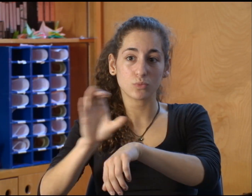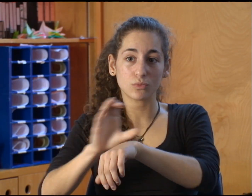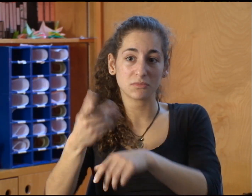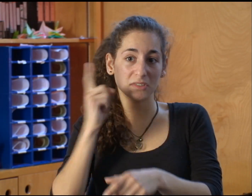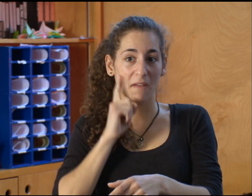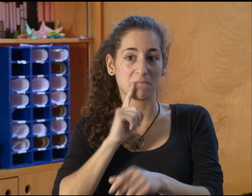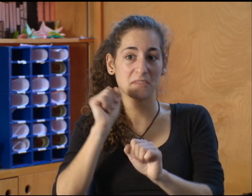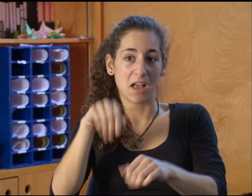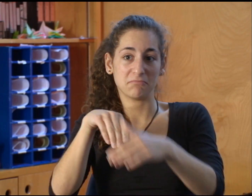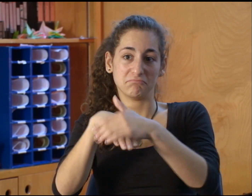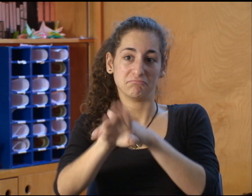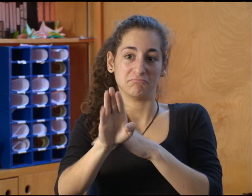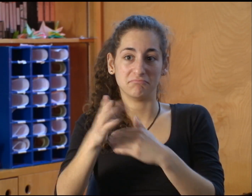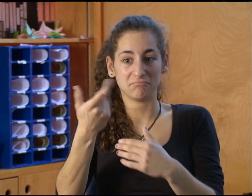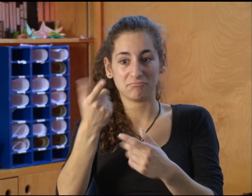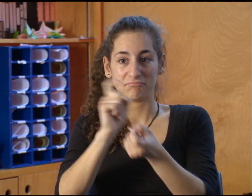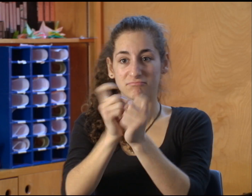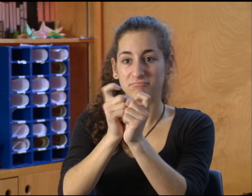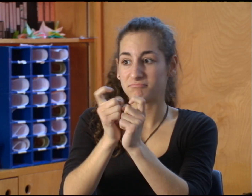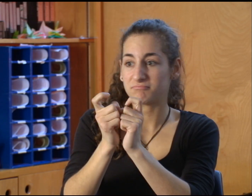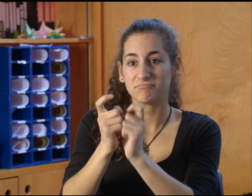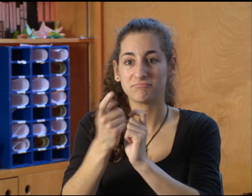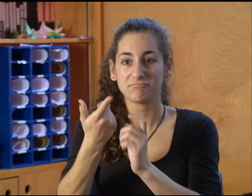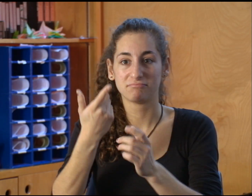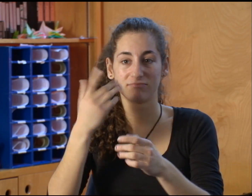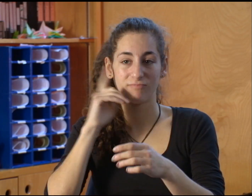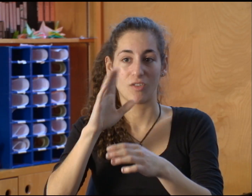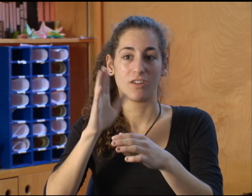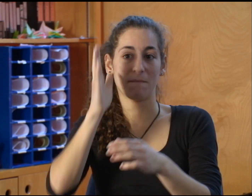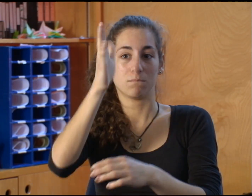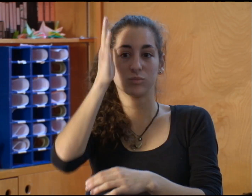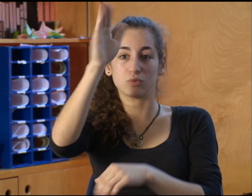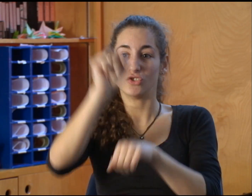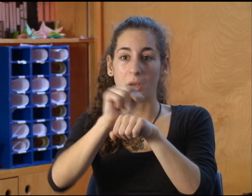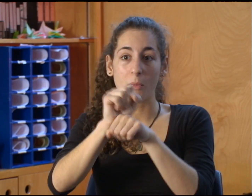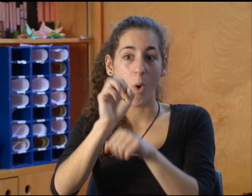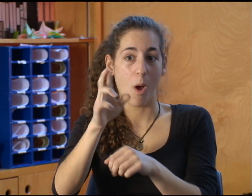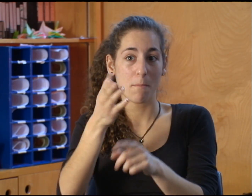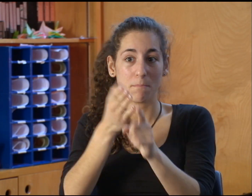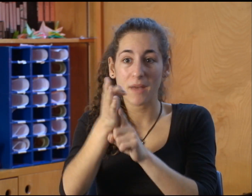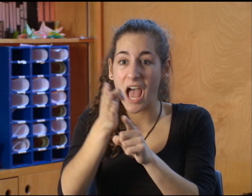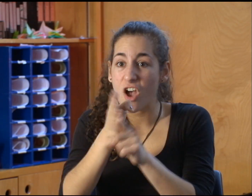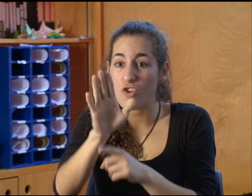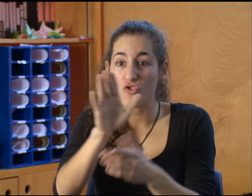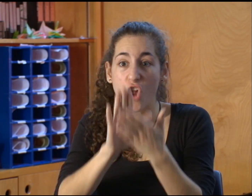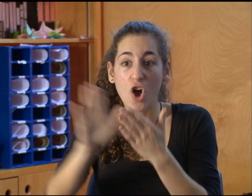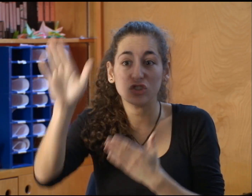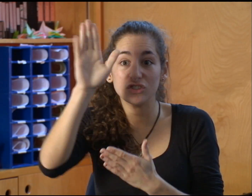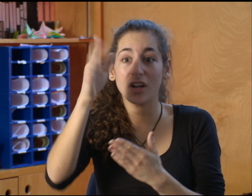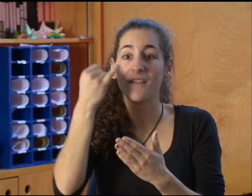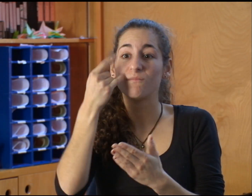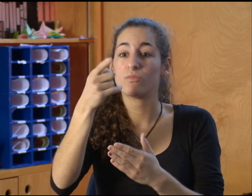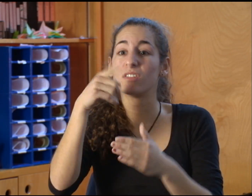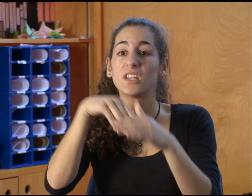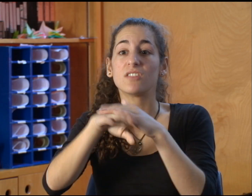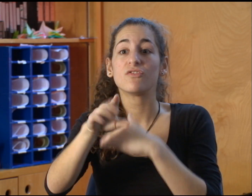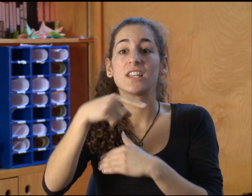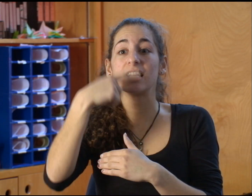itself. This course can benefit you in many ways. You can decide to continue studying this in college or get a job in this